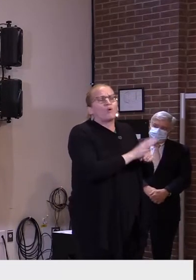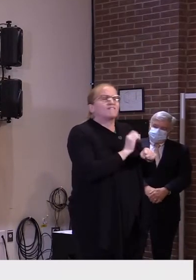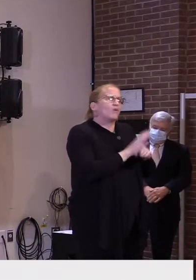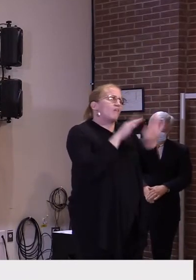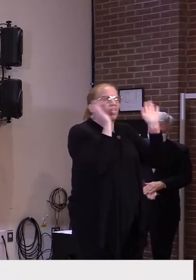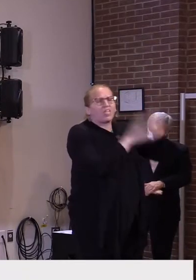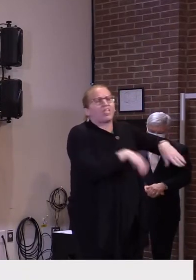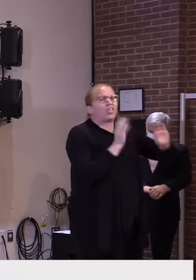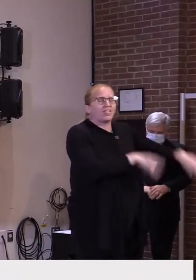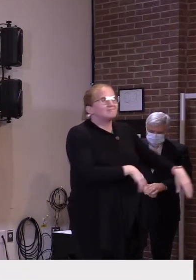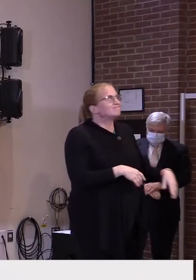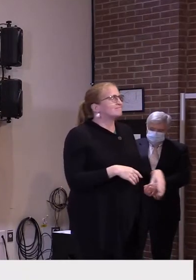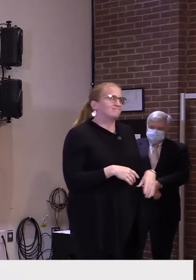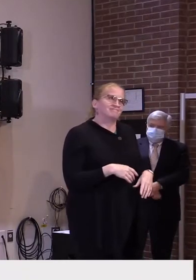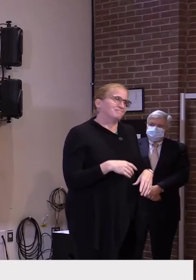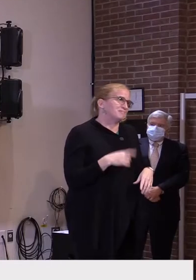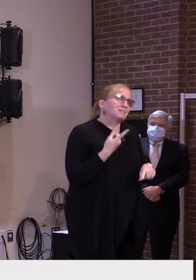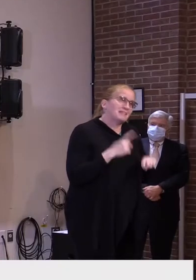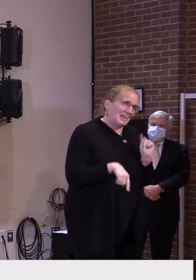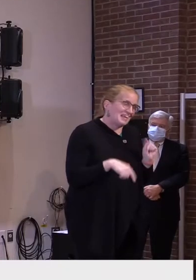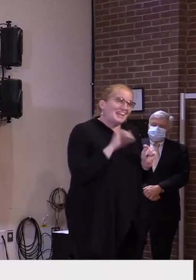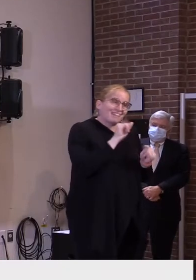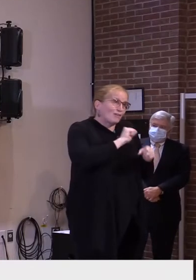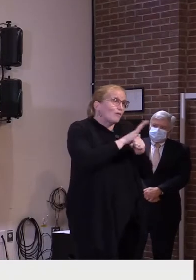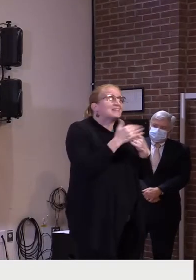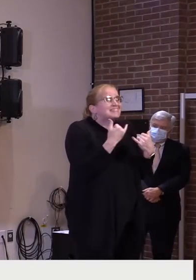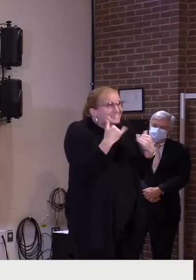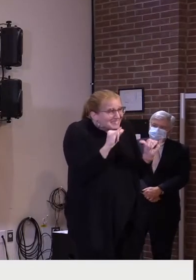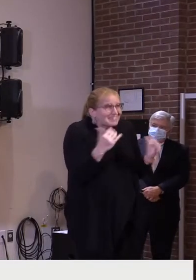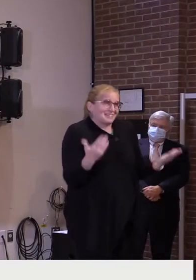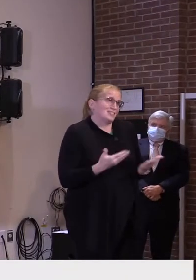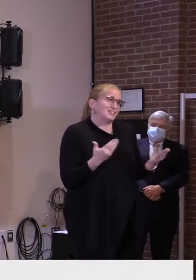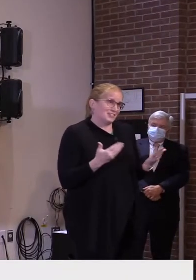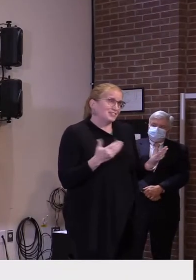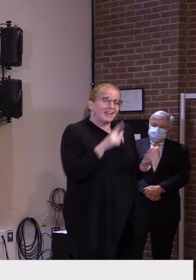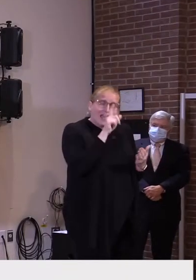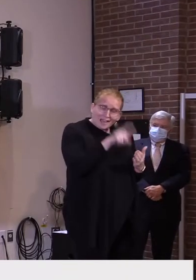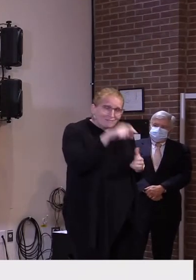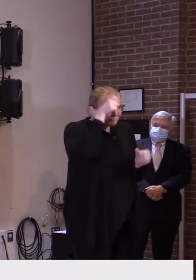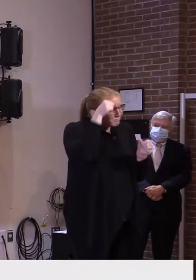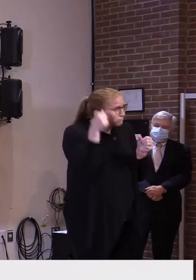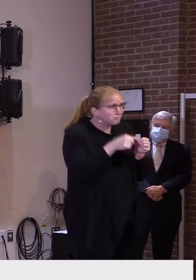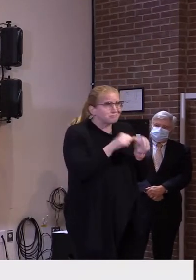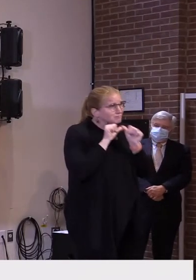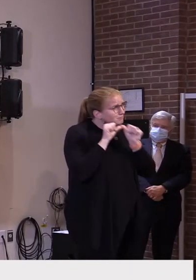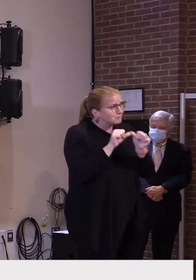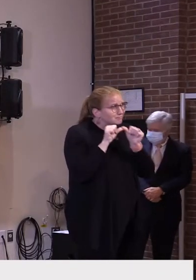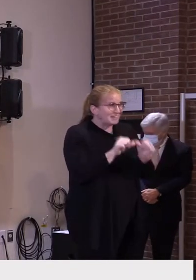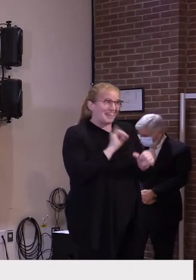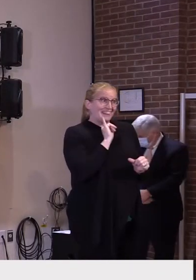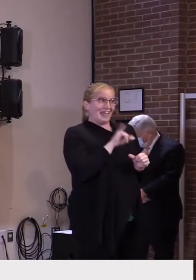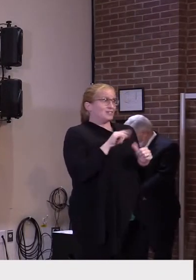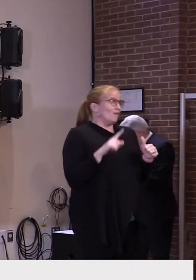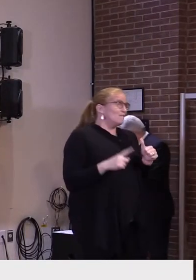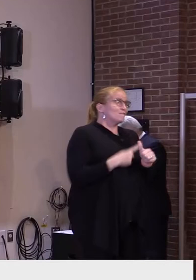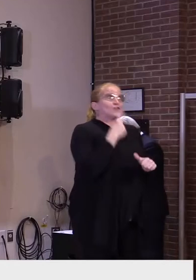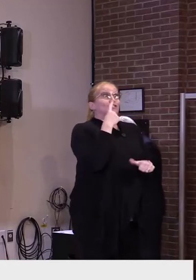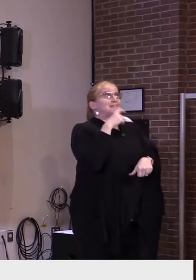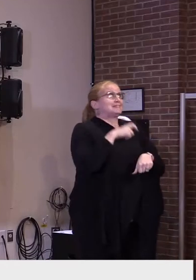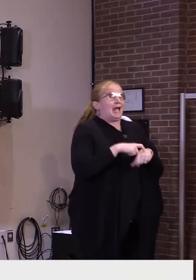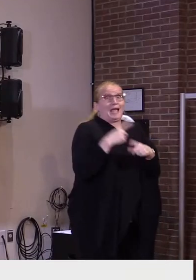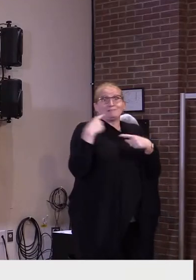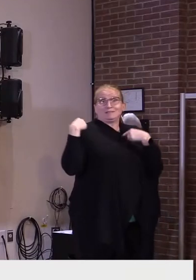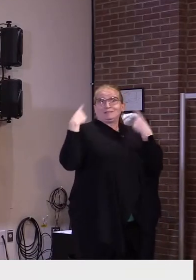is a fact that we continue to live with. The pandemic, the first such global health event in over a